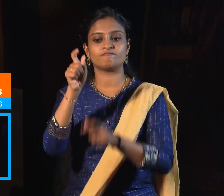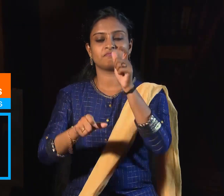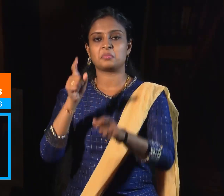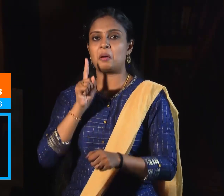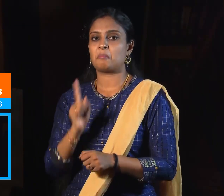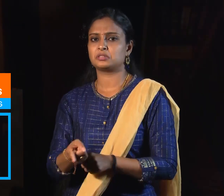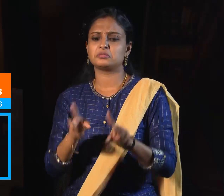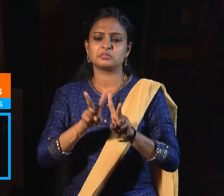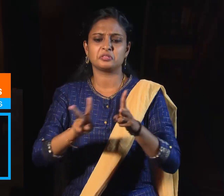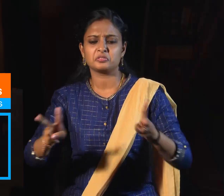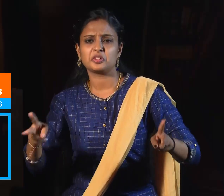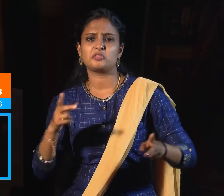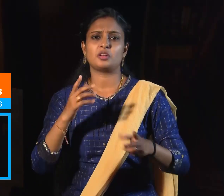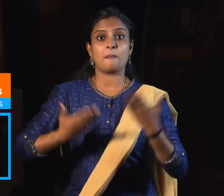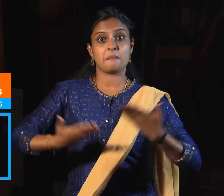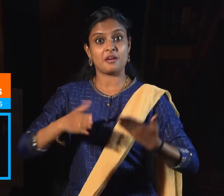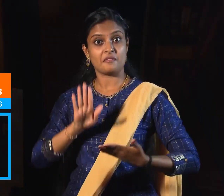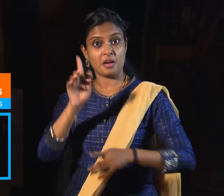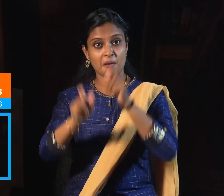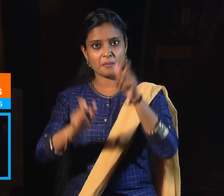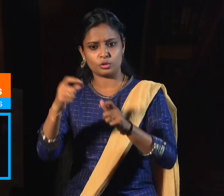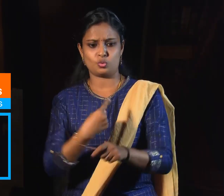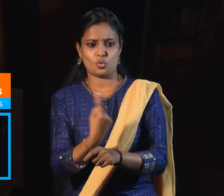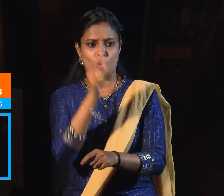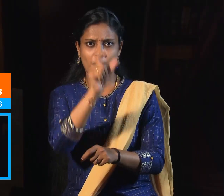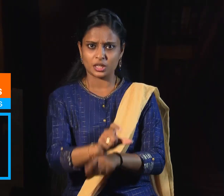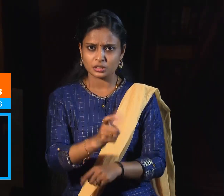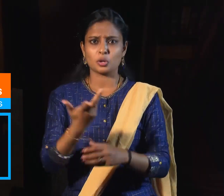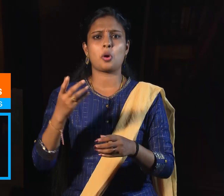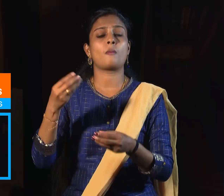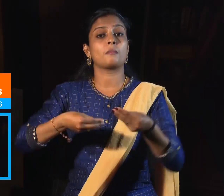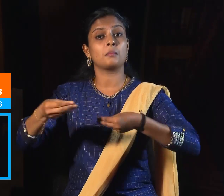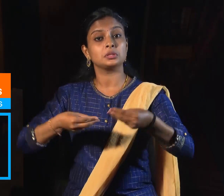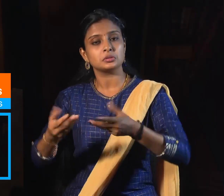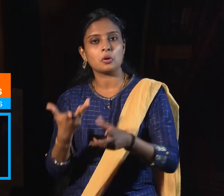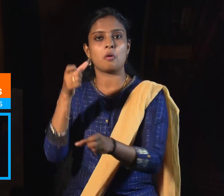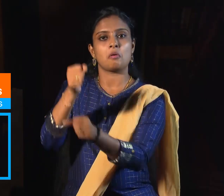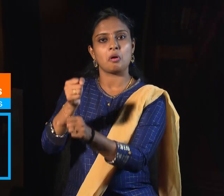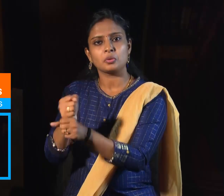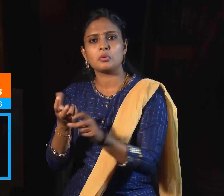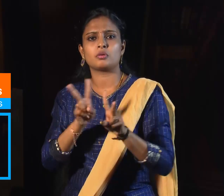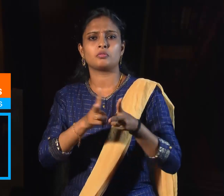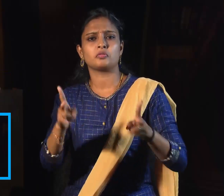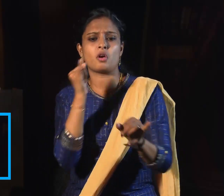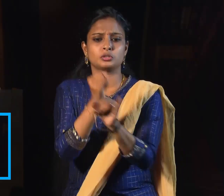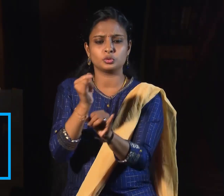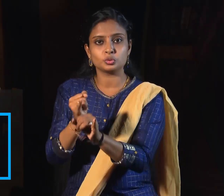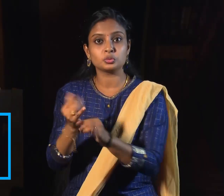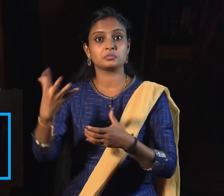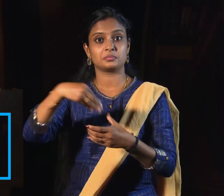of customers like individuals, households, business firms, government, and other